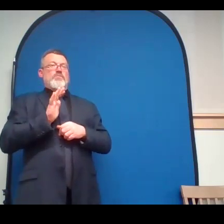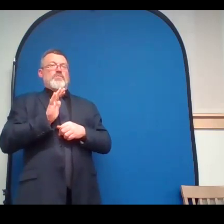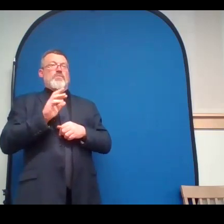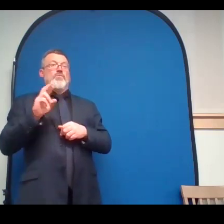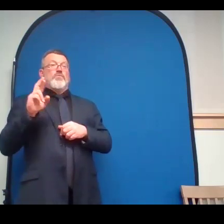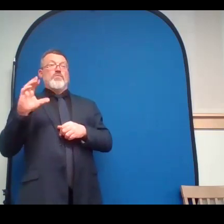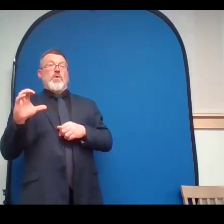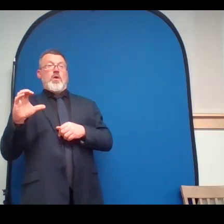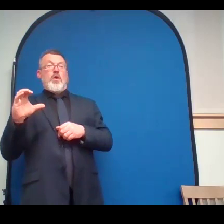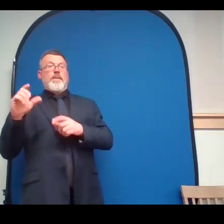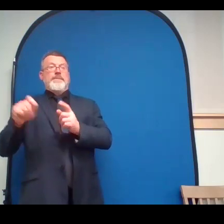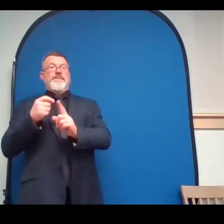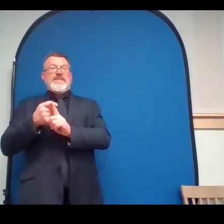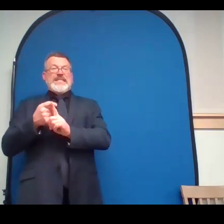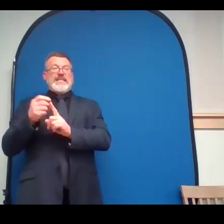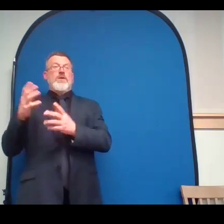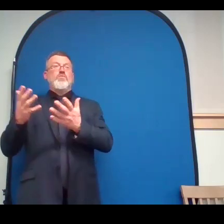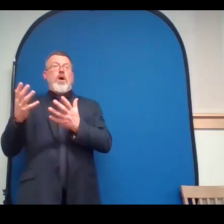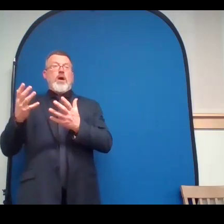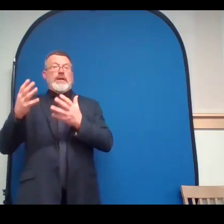wasn't he?